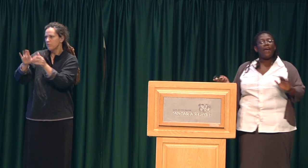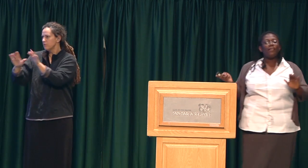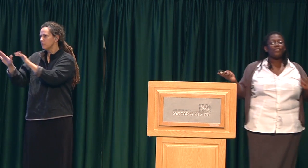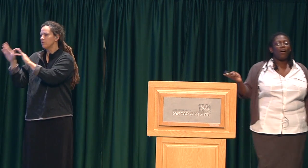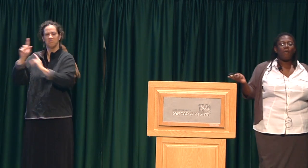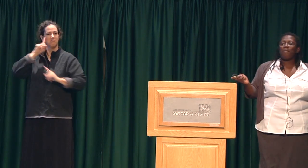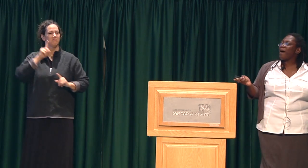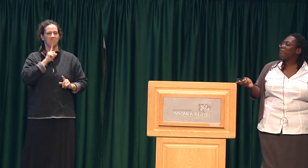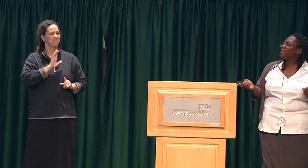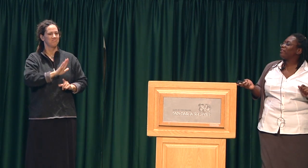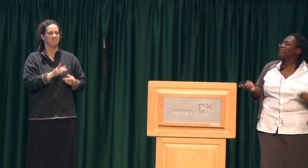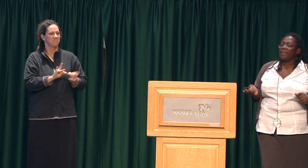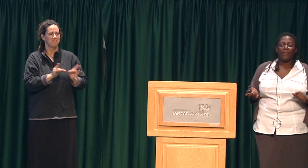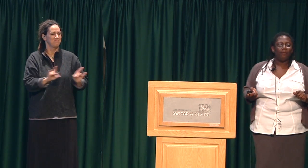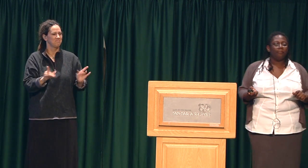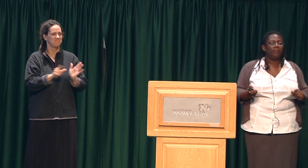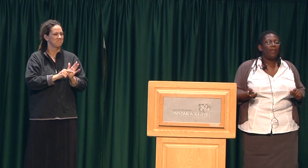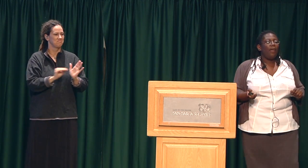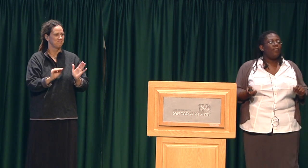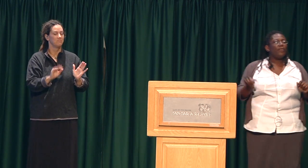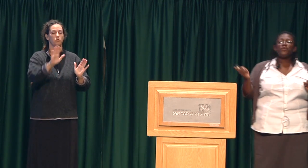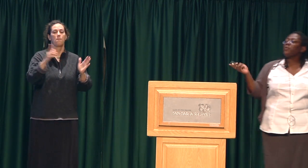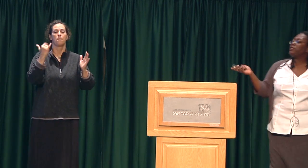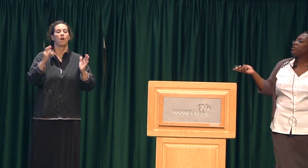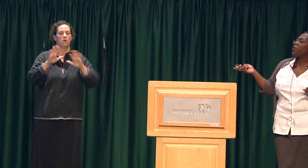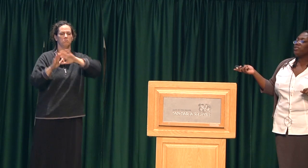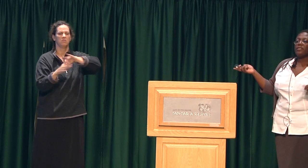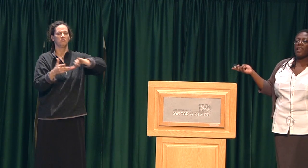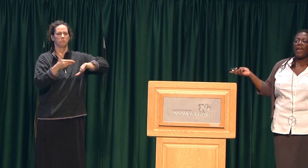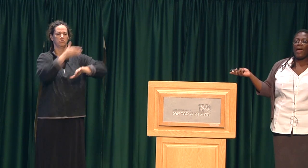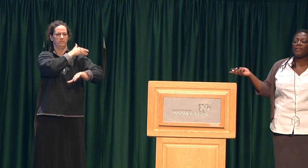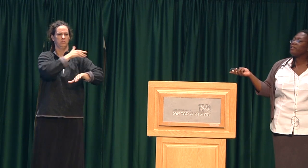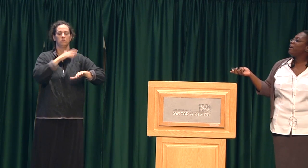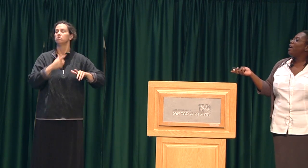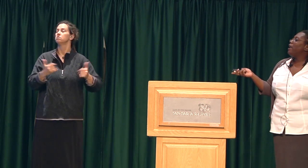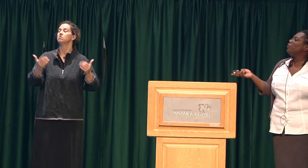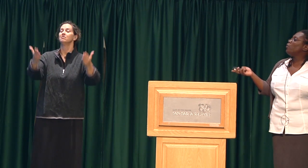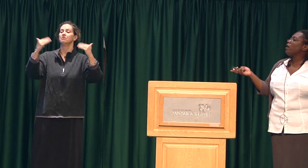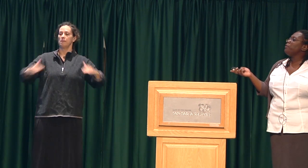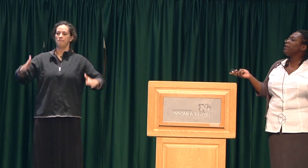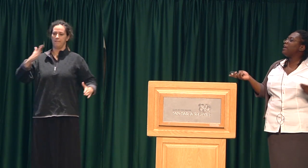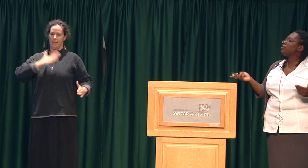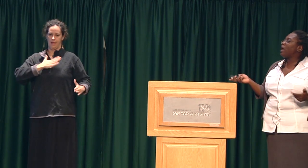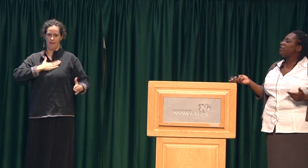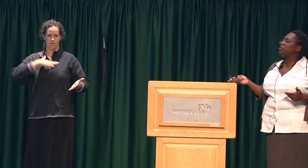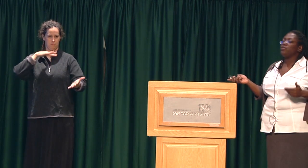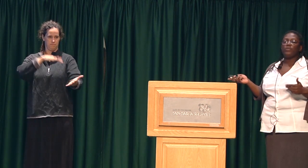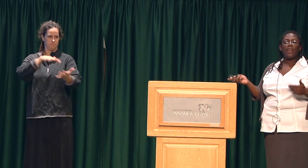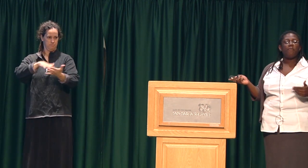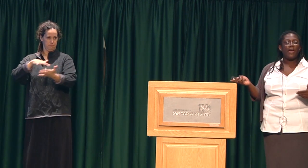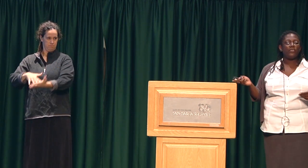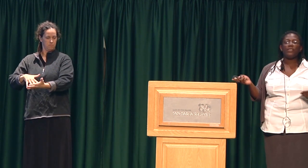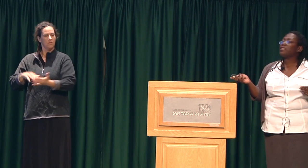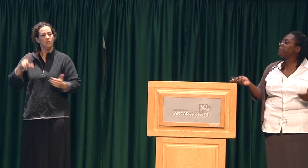So now let's talk about my particular study. These were the research questions that I asked, and it was what communication challenges do